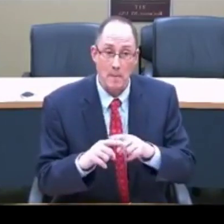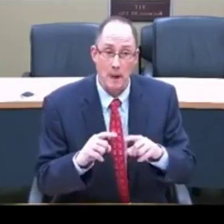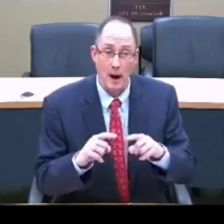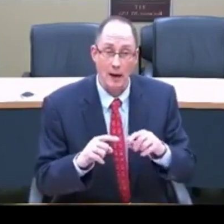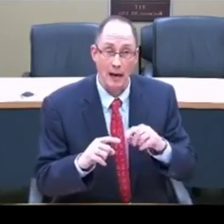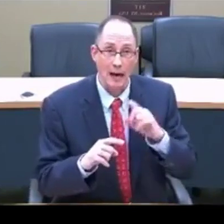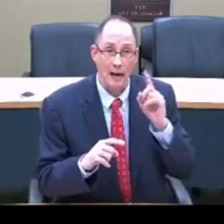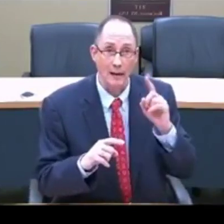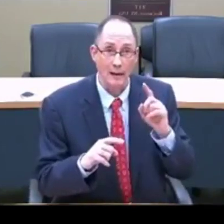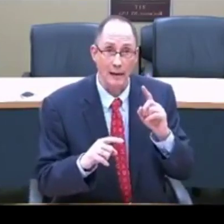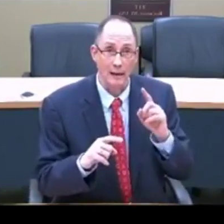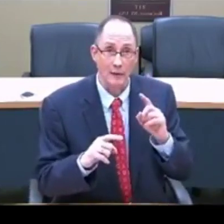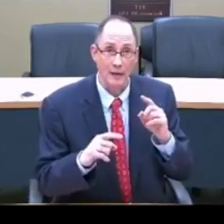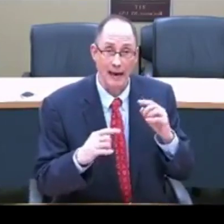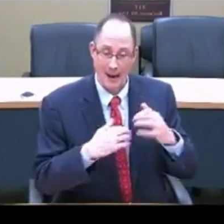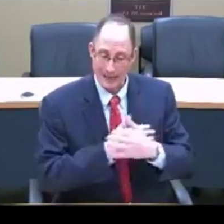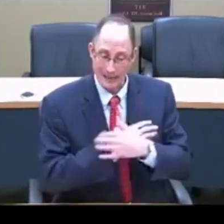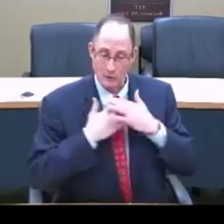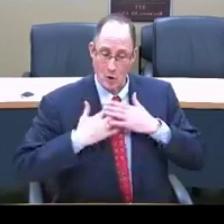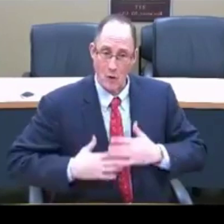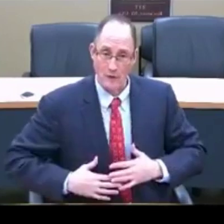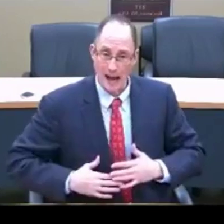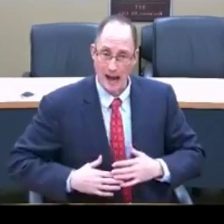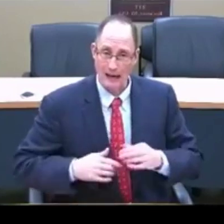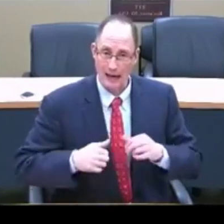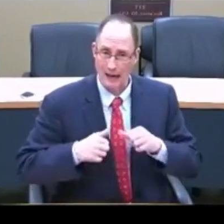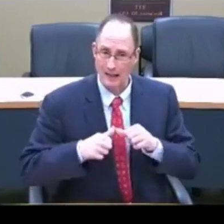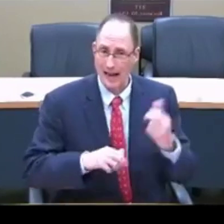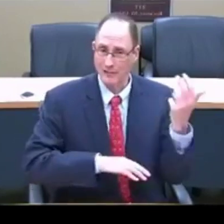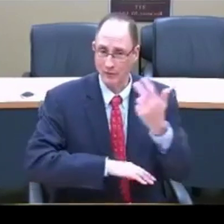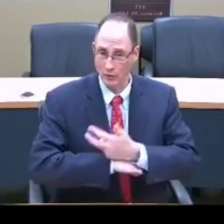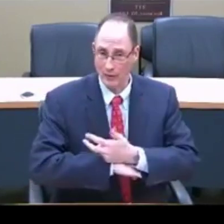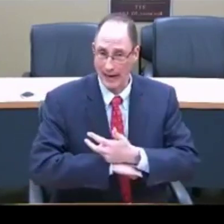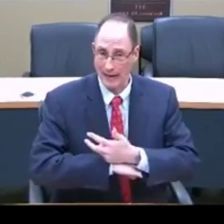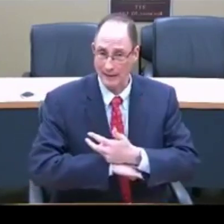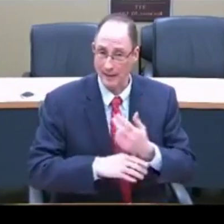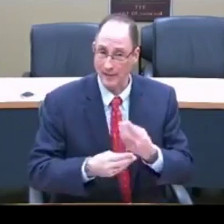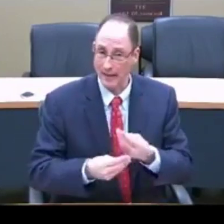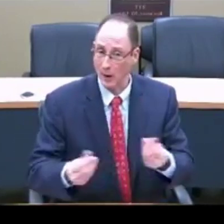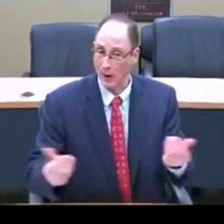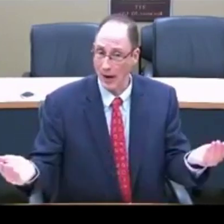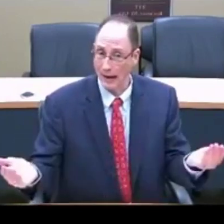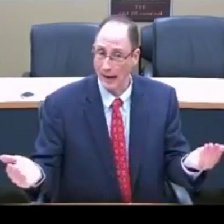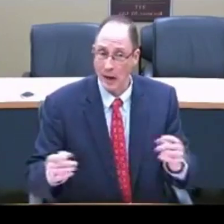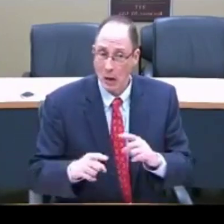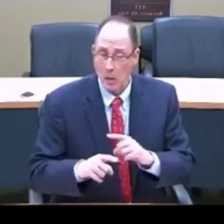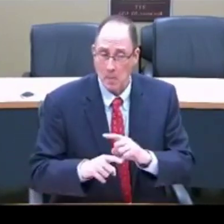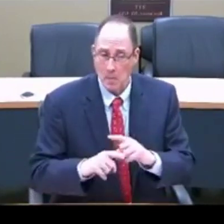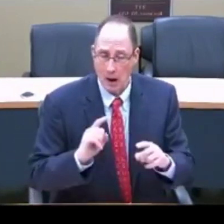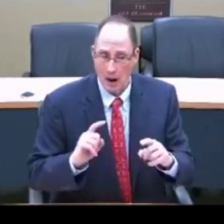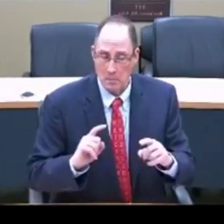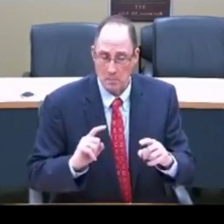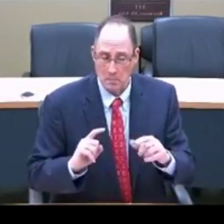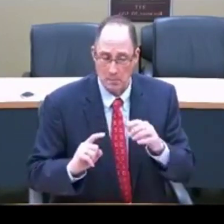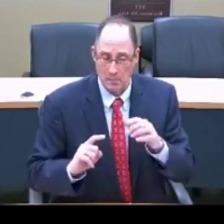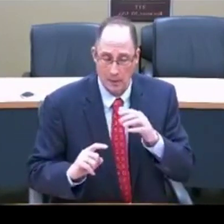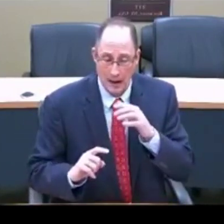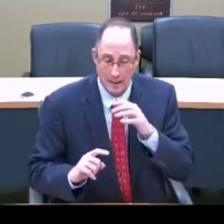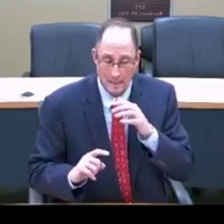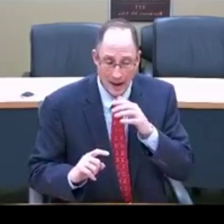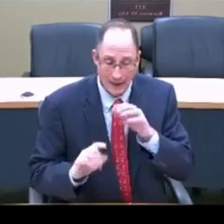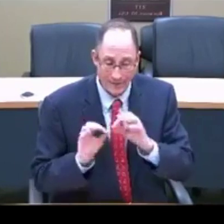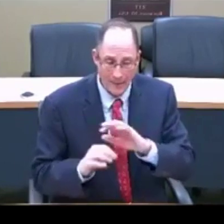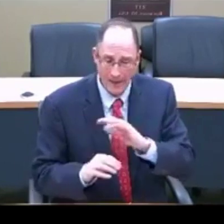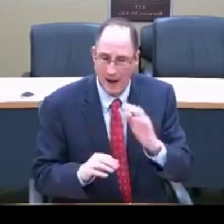But if she had measles all over the body in the last few days, then it went away. But my